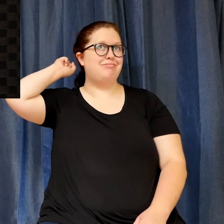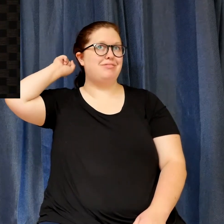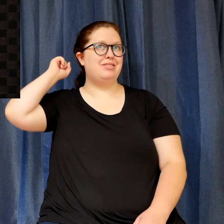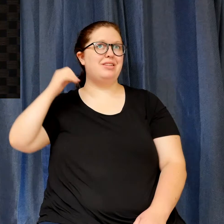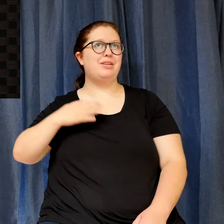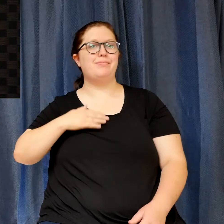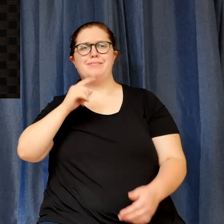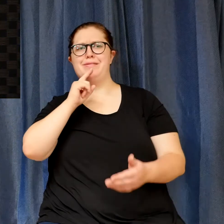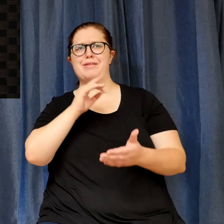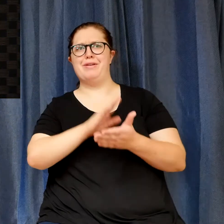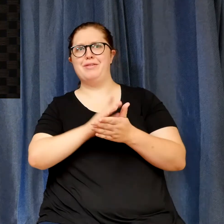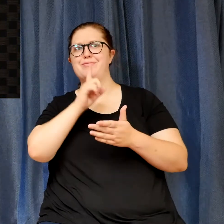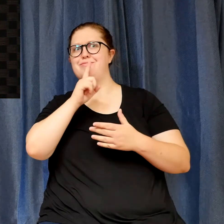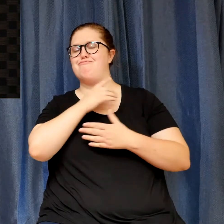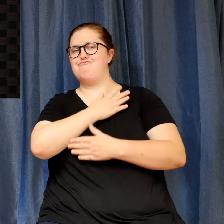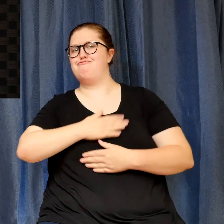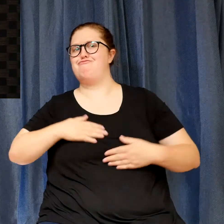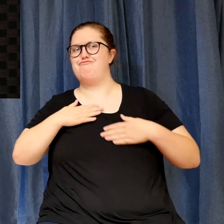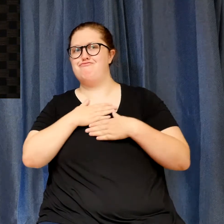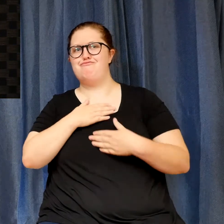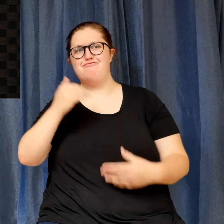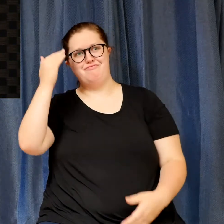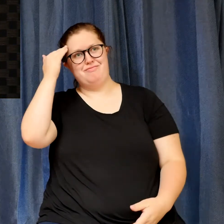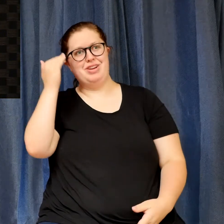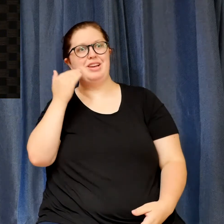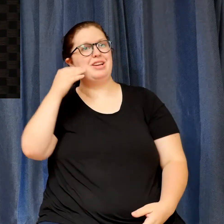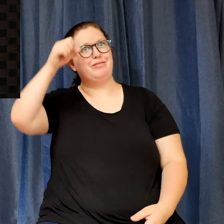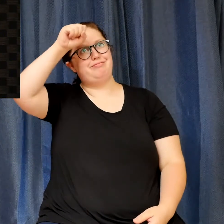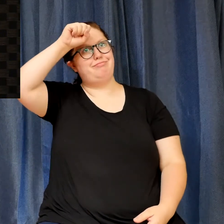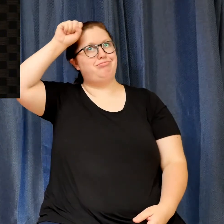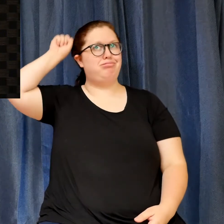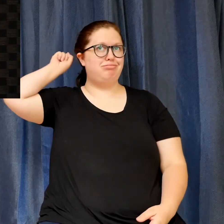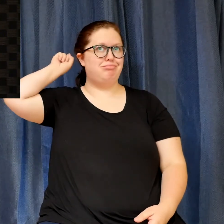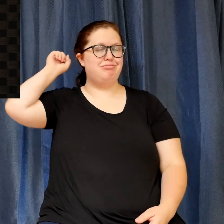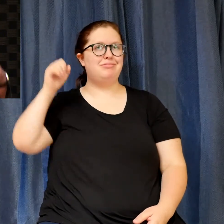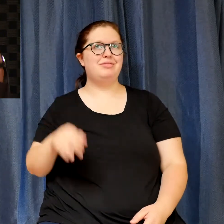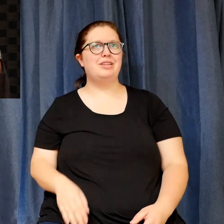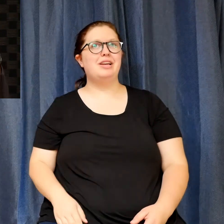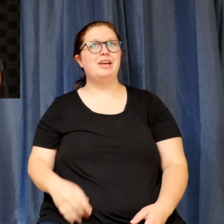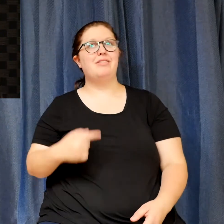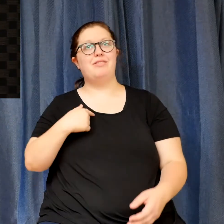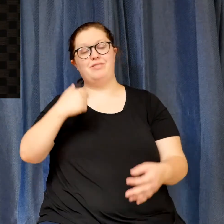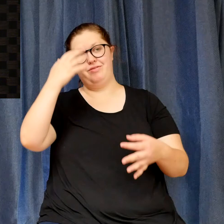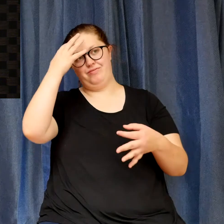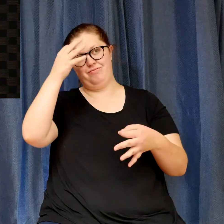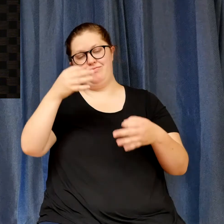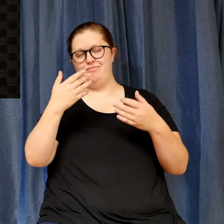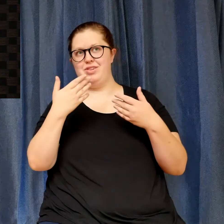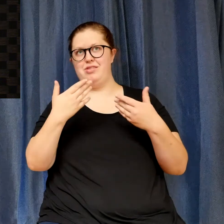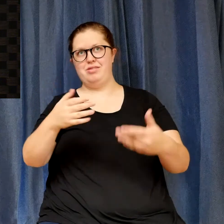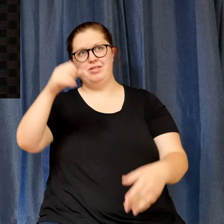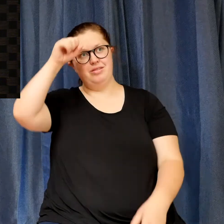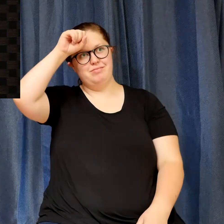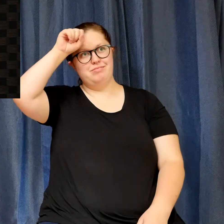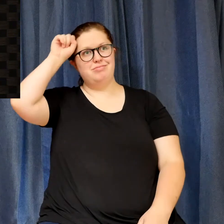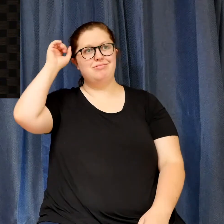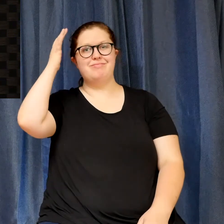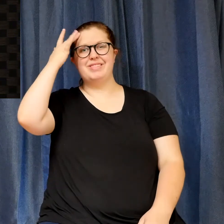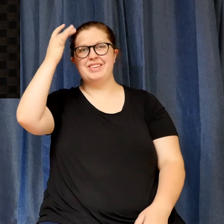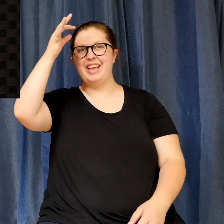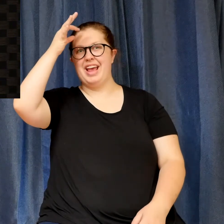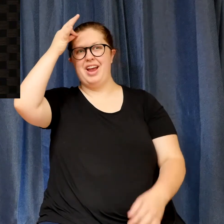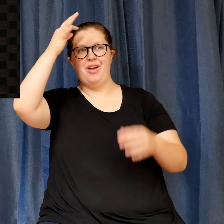to have a lot of glee doing that too. I'm not sure why. But you know, I decided to go ahead and shave it because it was going to come